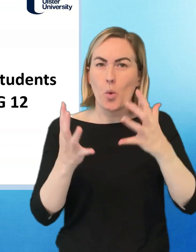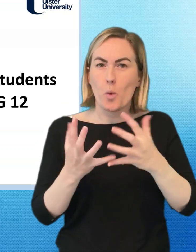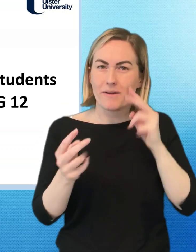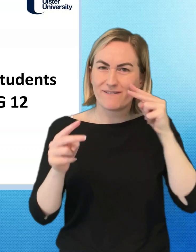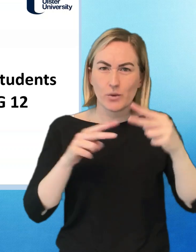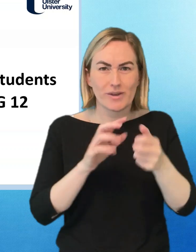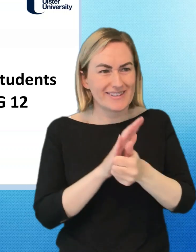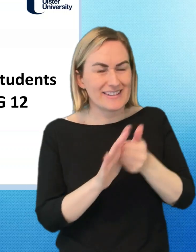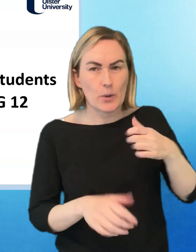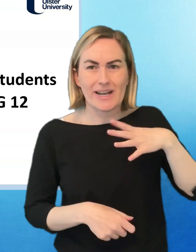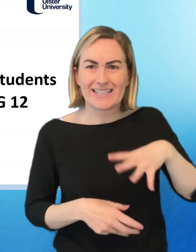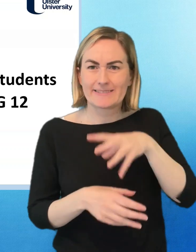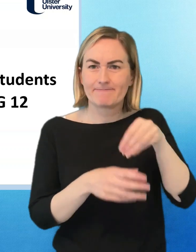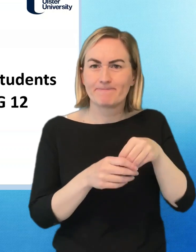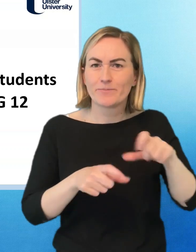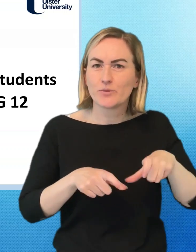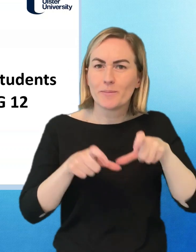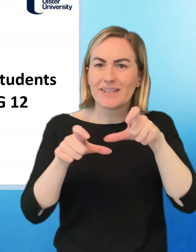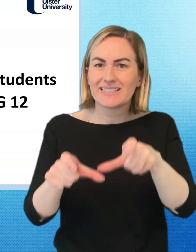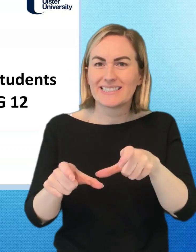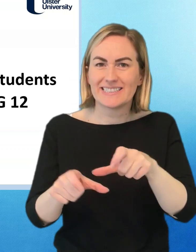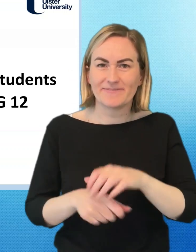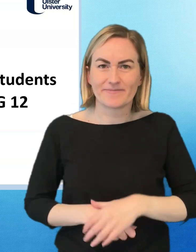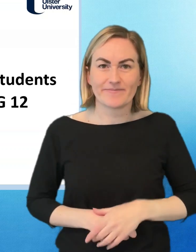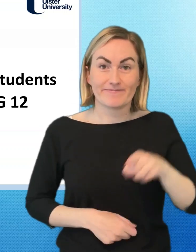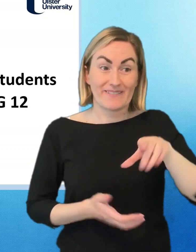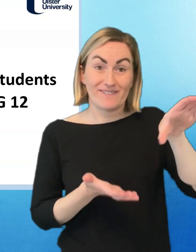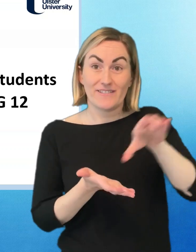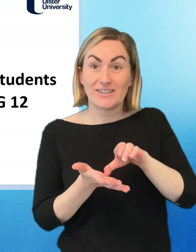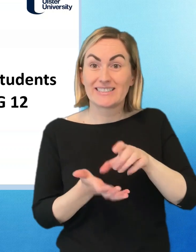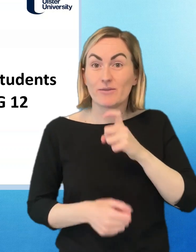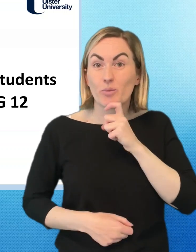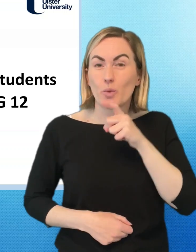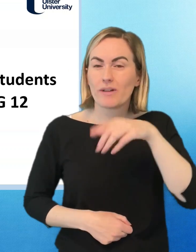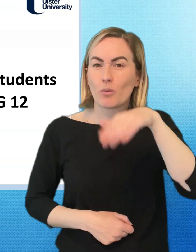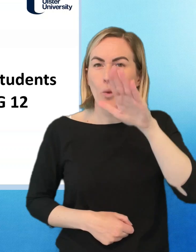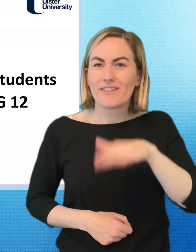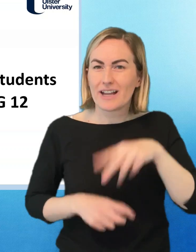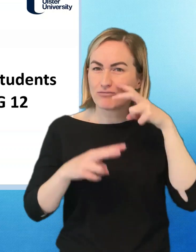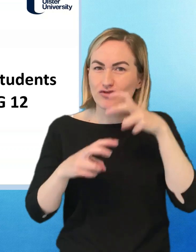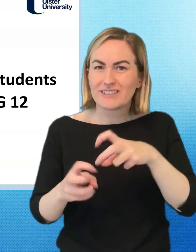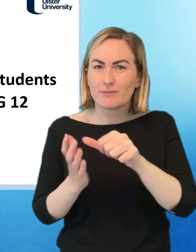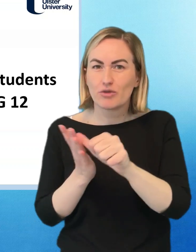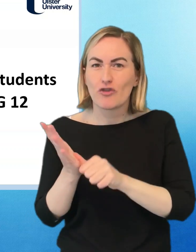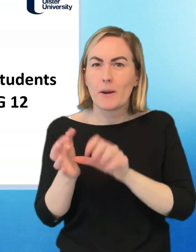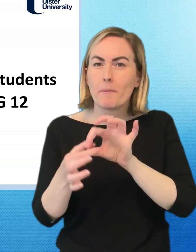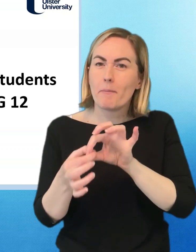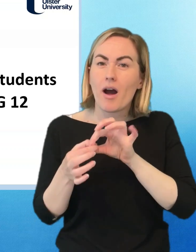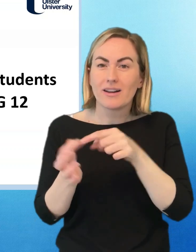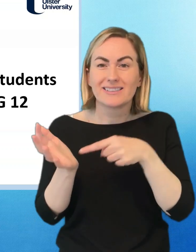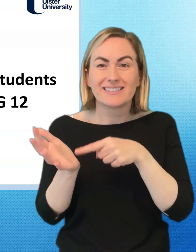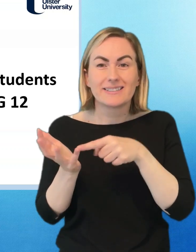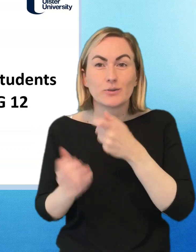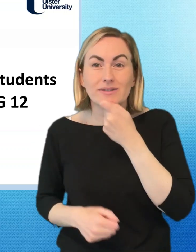View on Skills Needed for Sustainability. This project is funded by the North-South Research Programme and